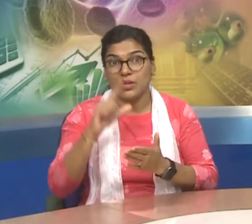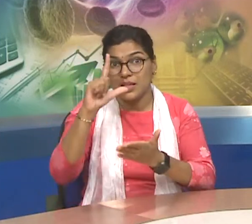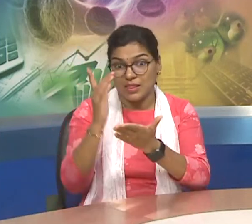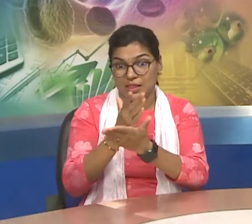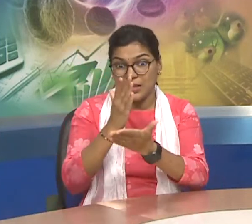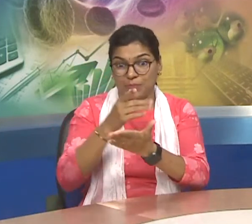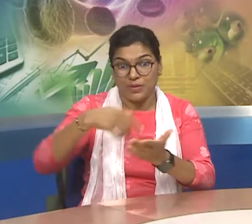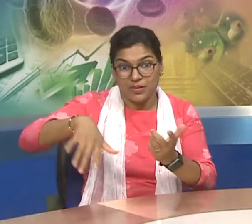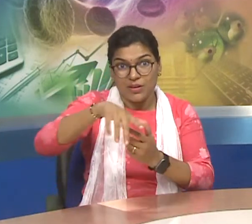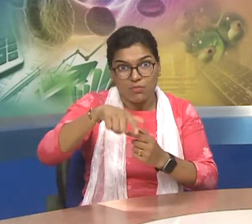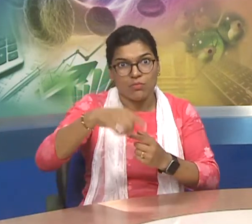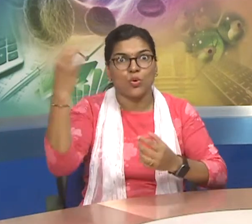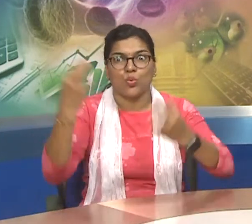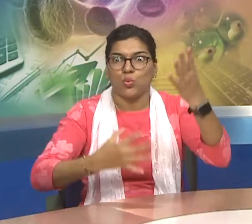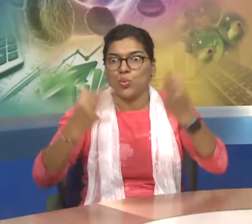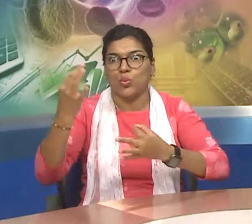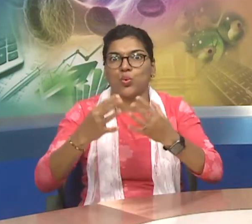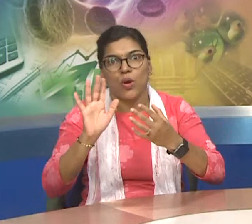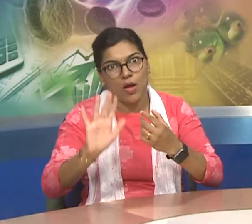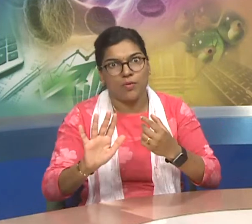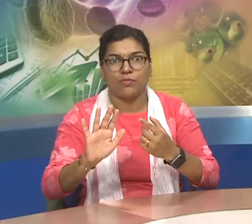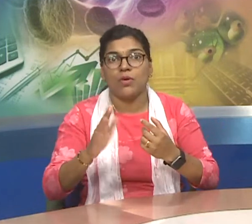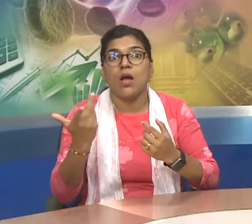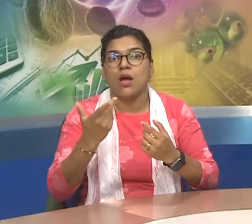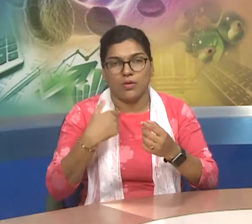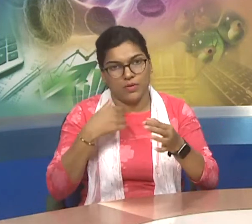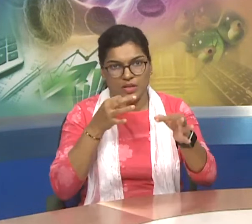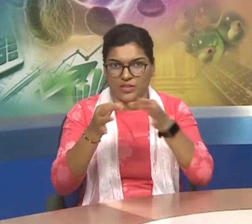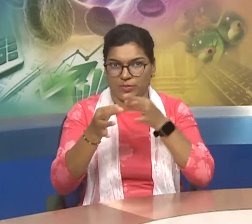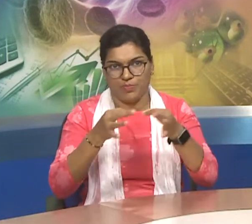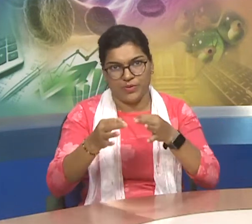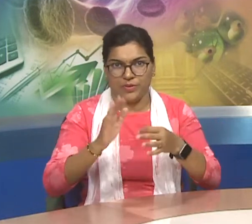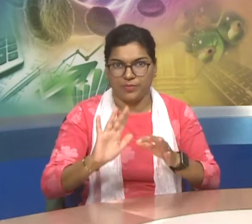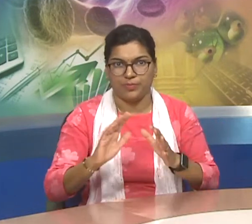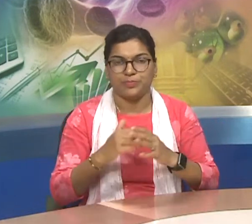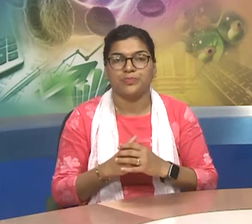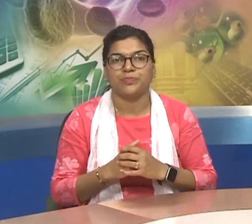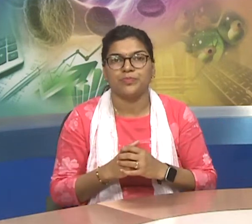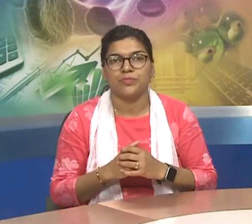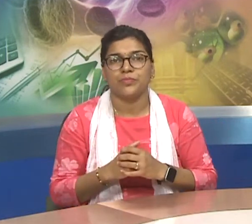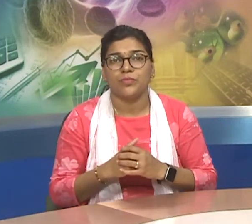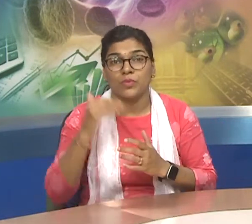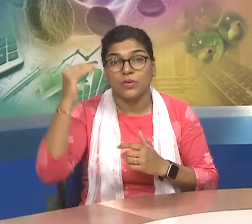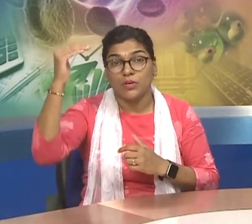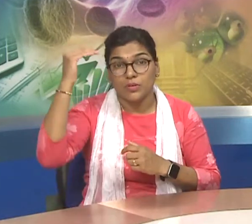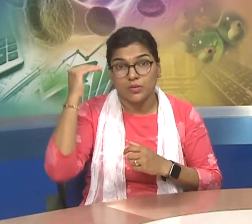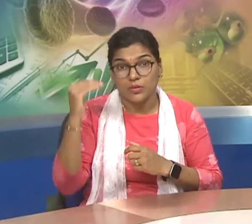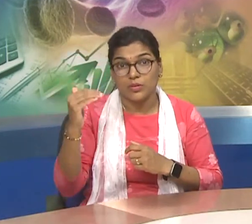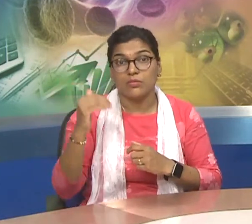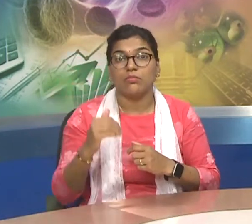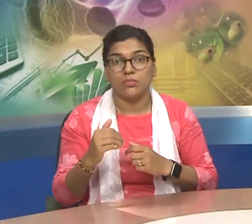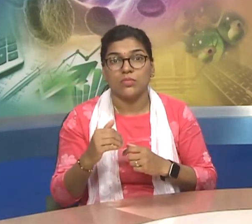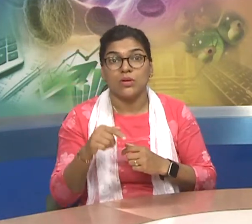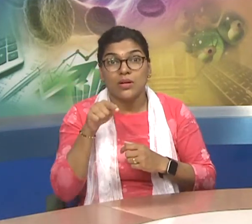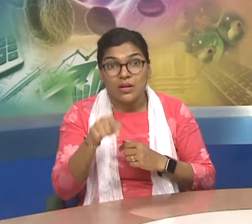Also, we will be able to understand the meaning and the concept behind the modern library. Along with